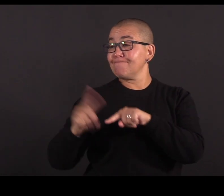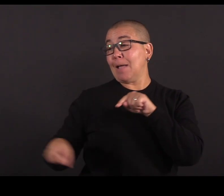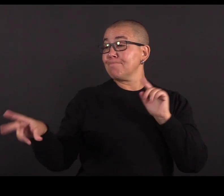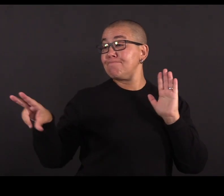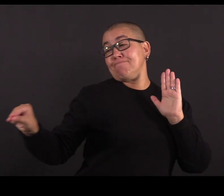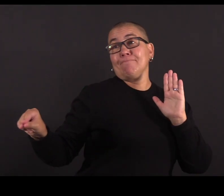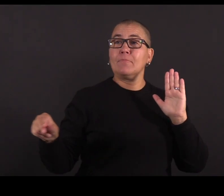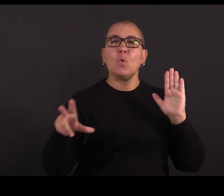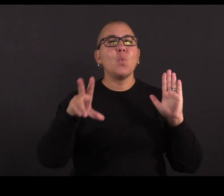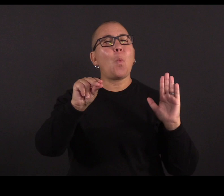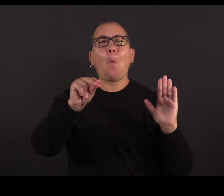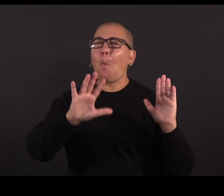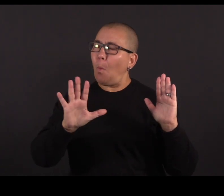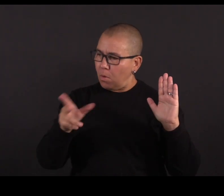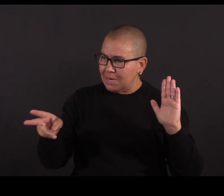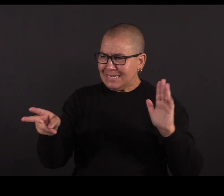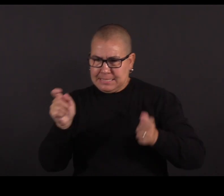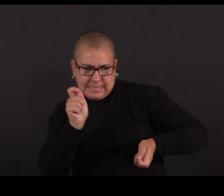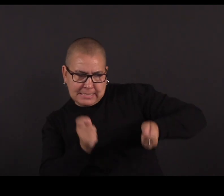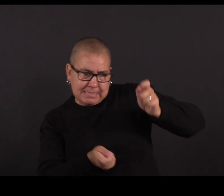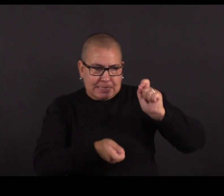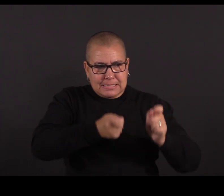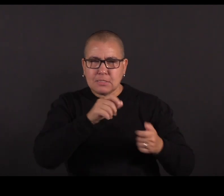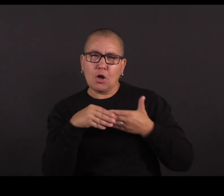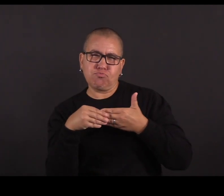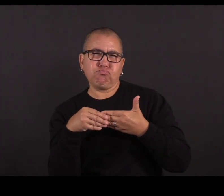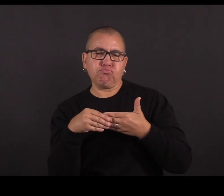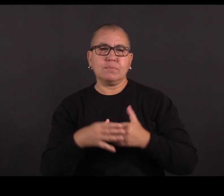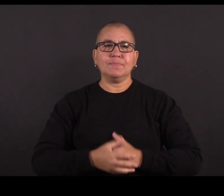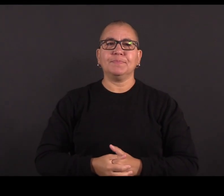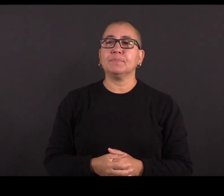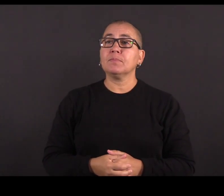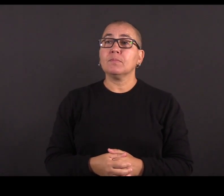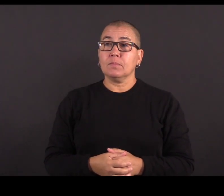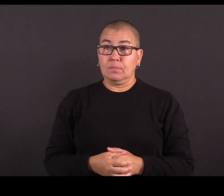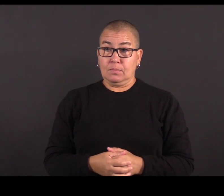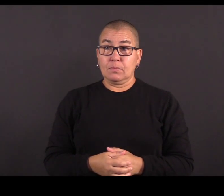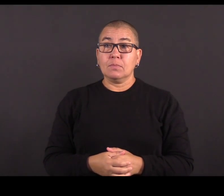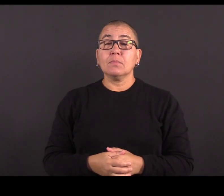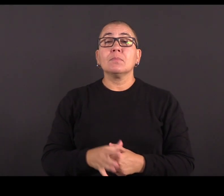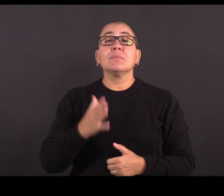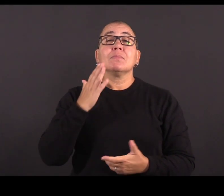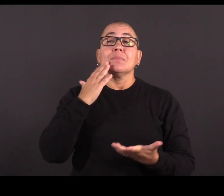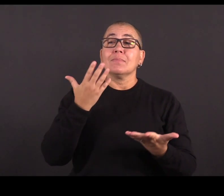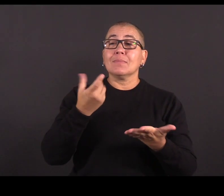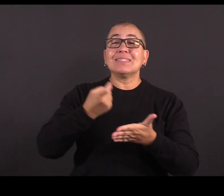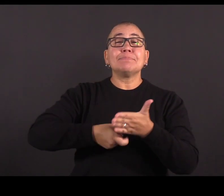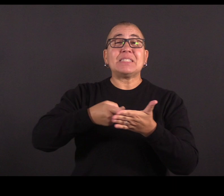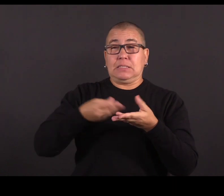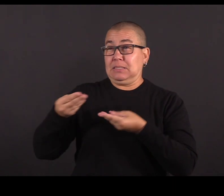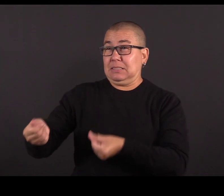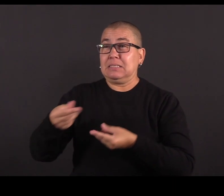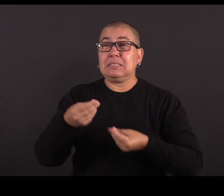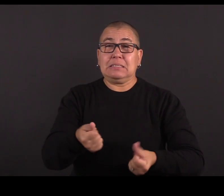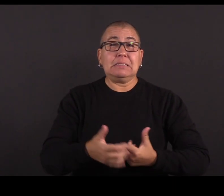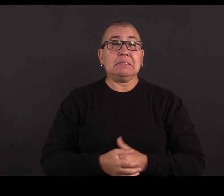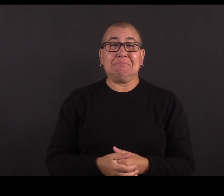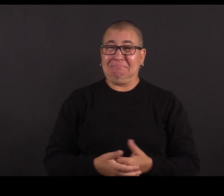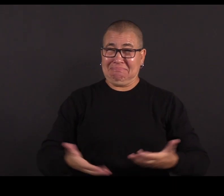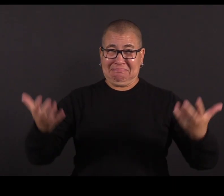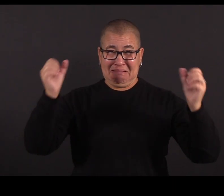Communities that have implemented Housing First report expenditures ranging from 50 cents to more than